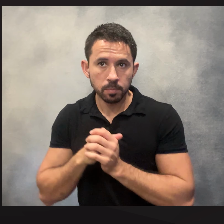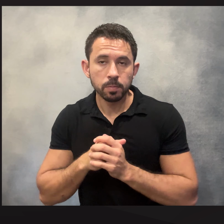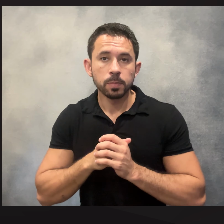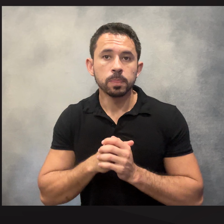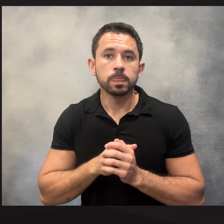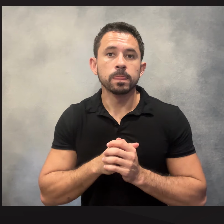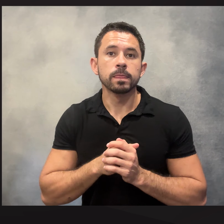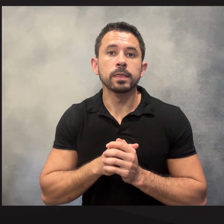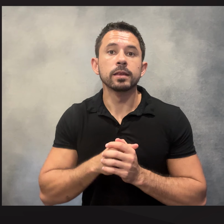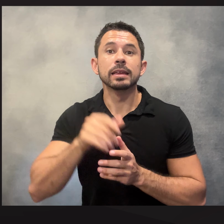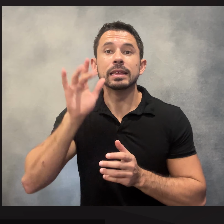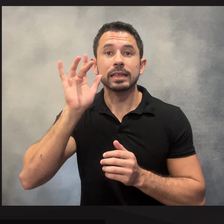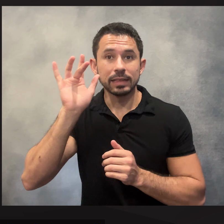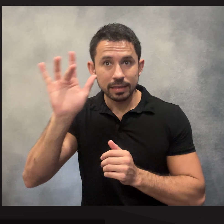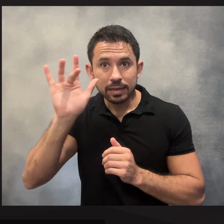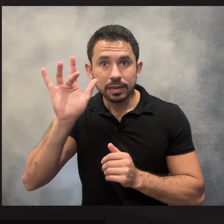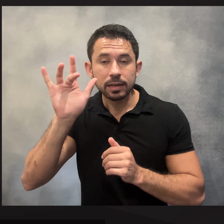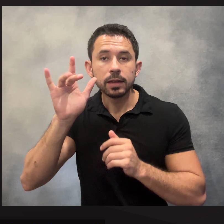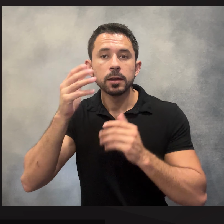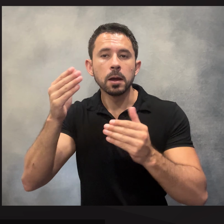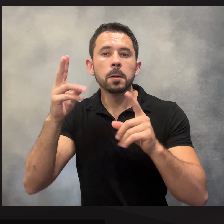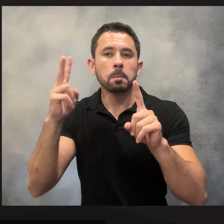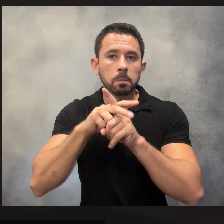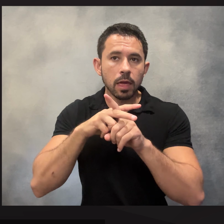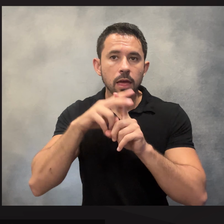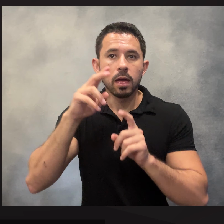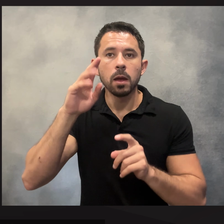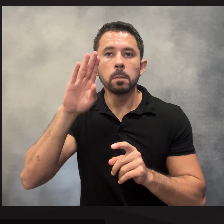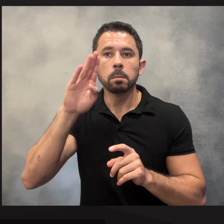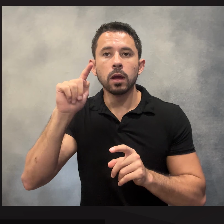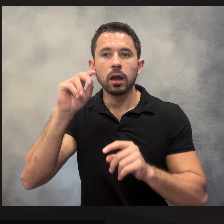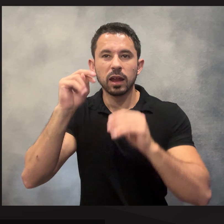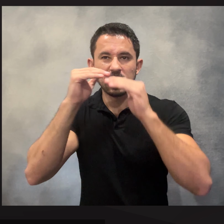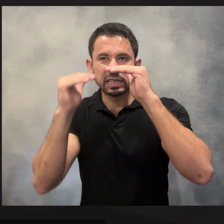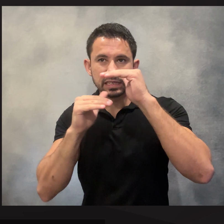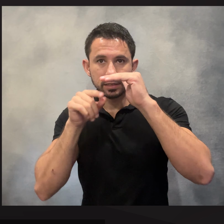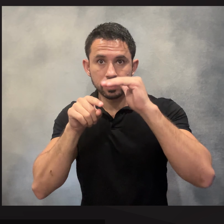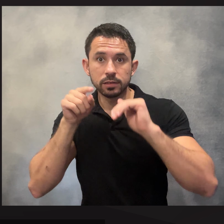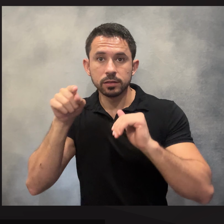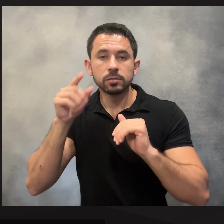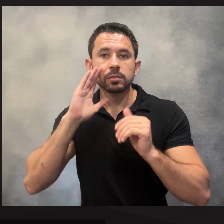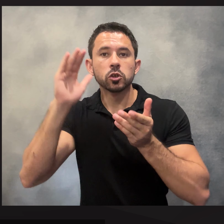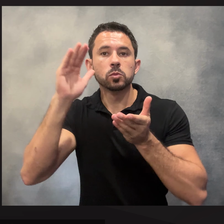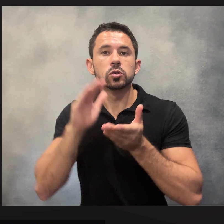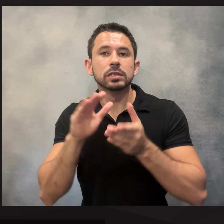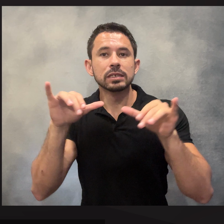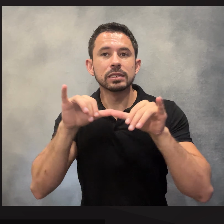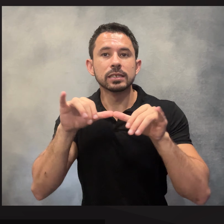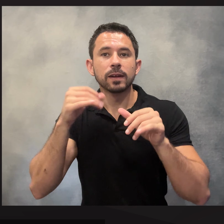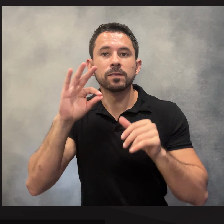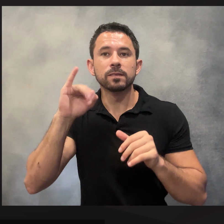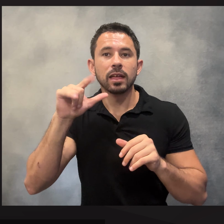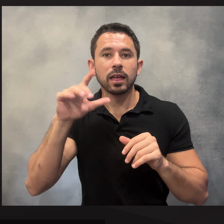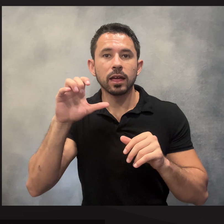Click the Apply button below, and this will reduce the size of the file.